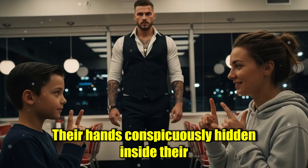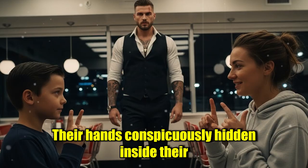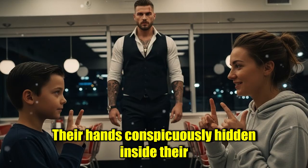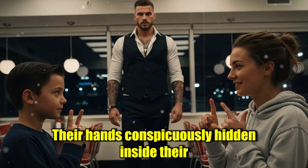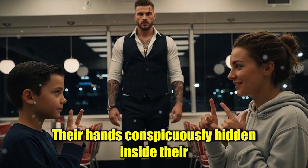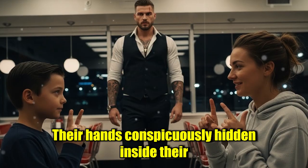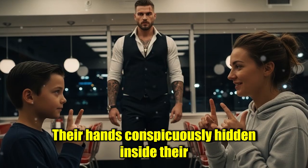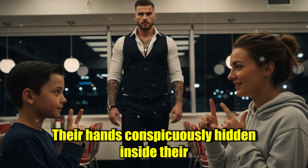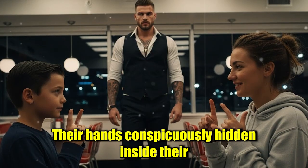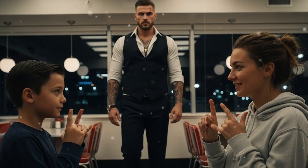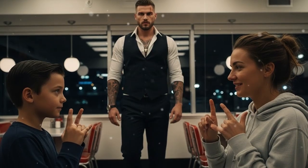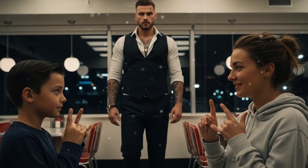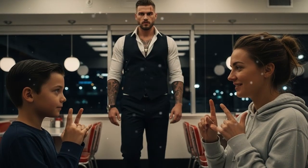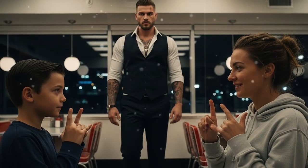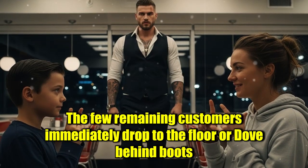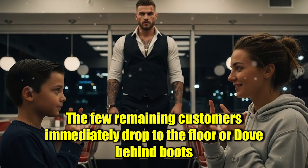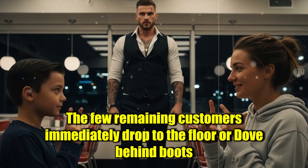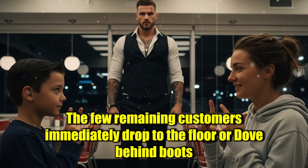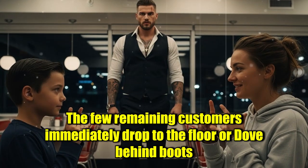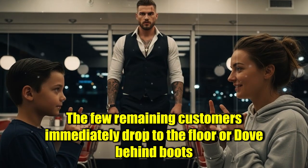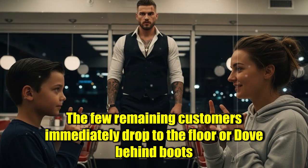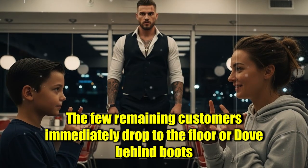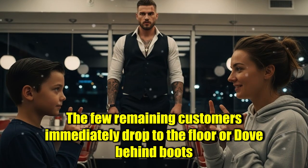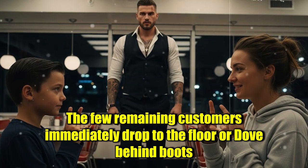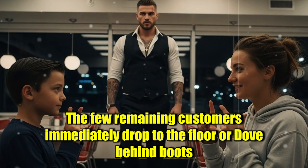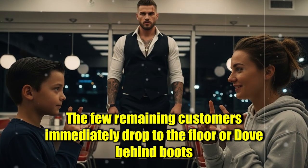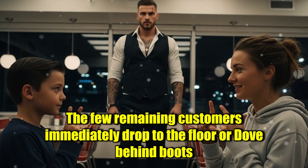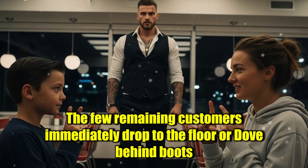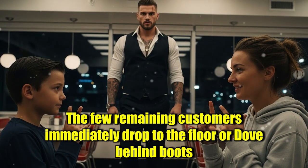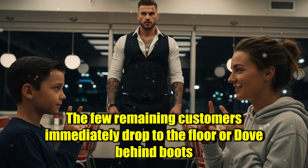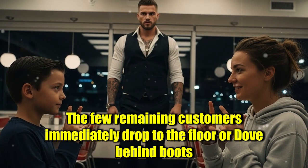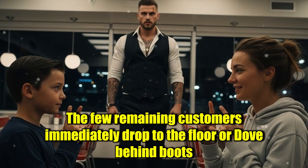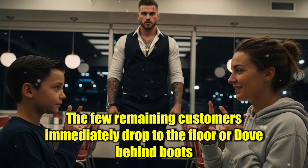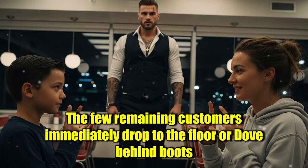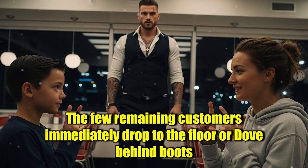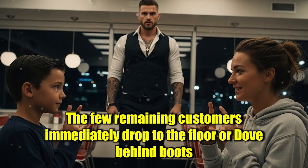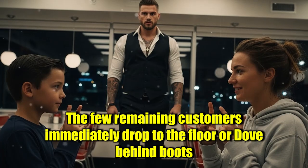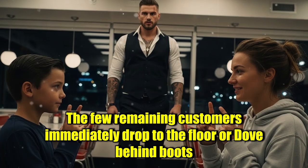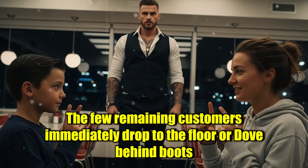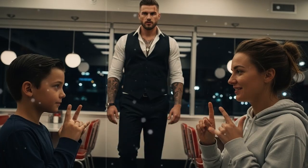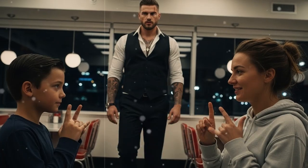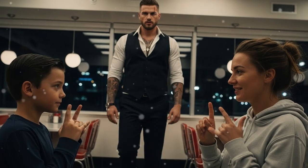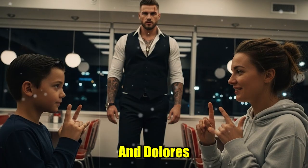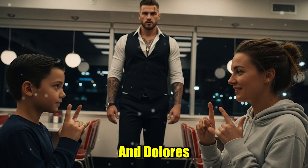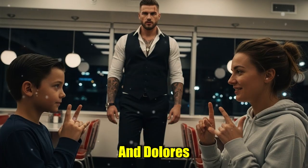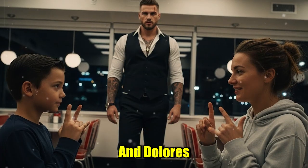conspicuously hidden inside their jackets. The few remaining customers immediately dropped to the floor or dove behind booths, and